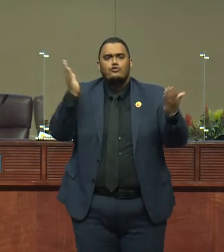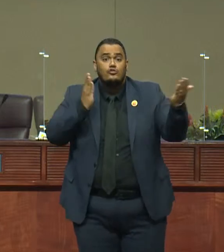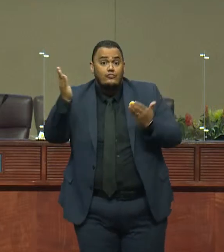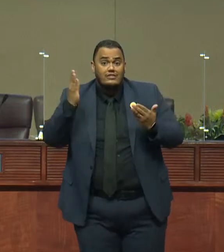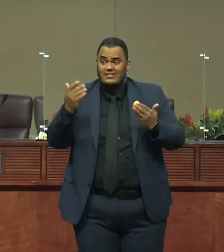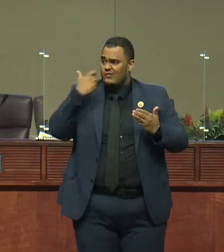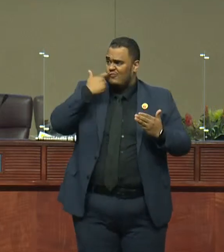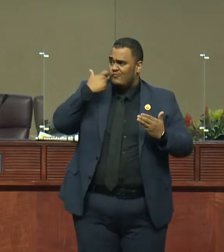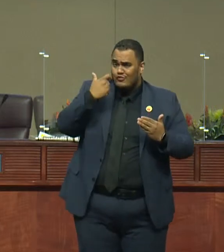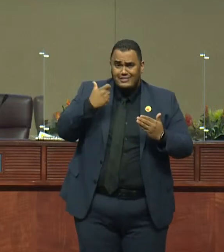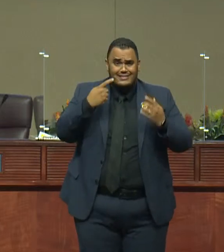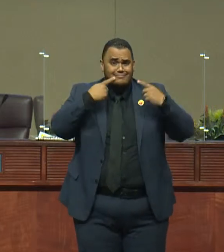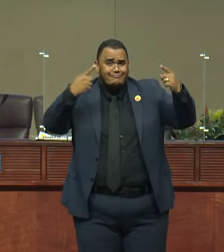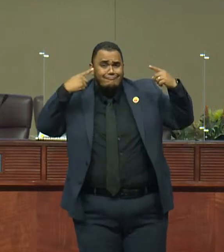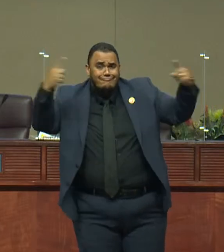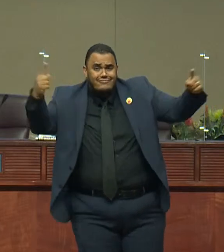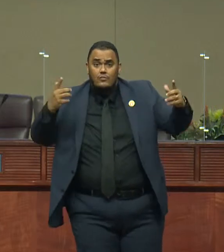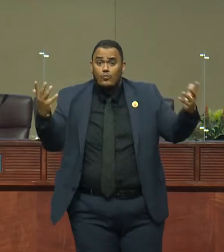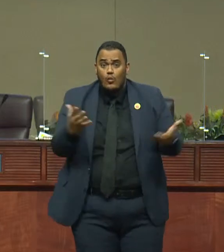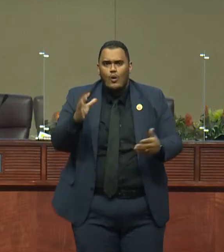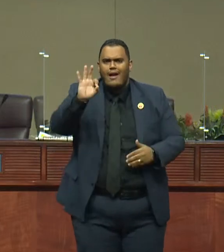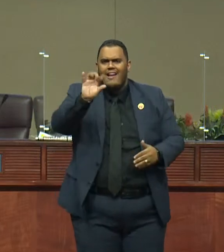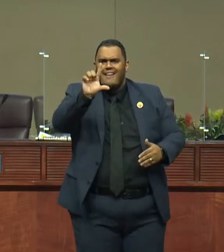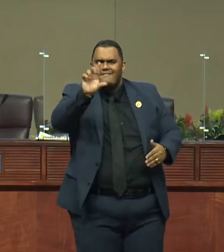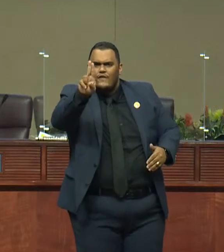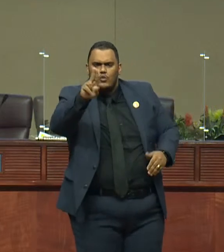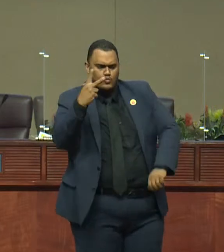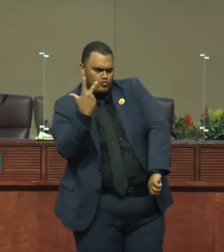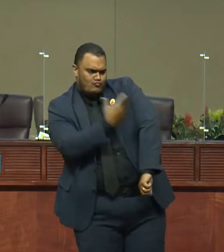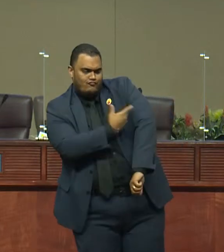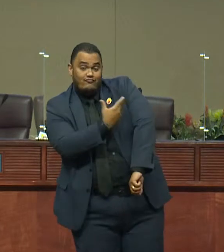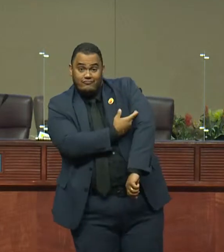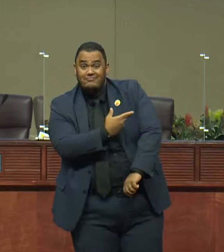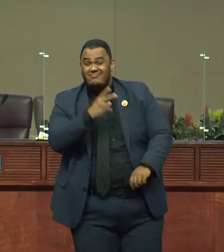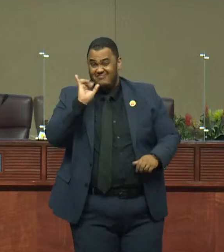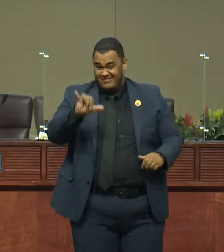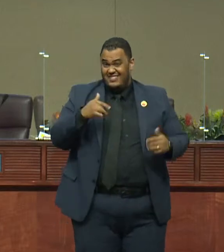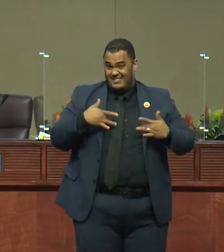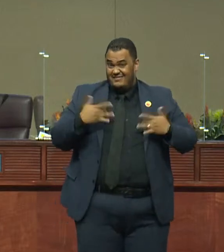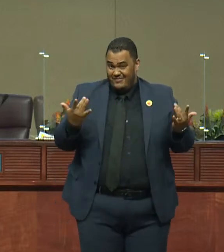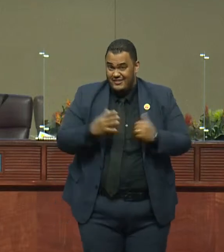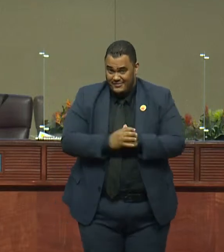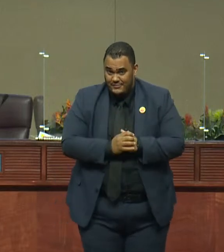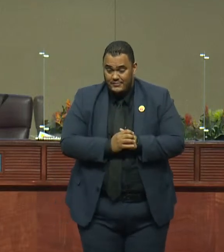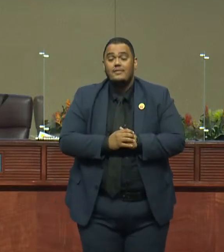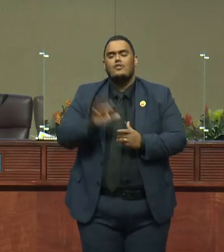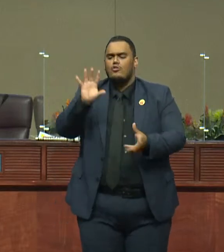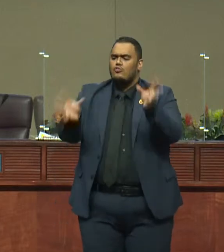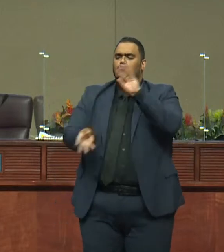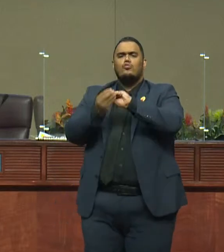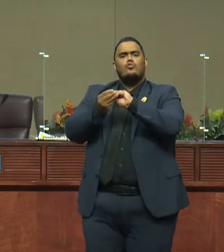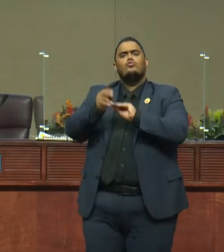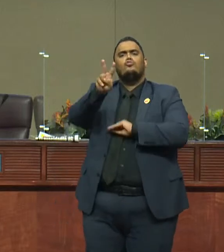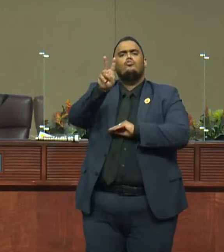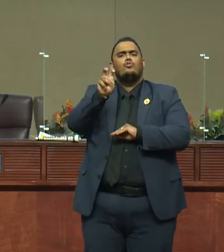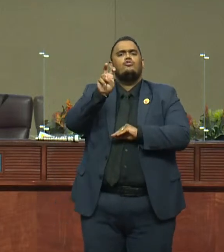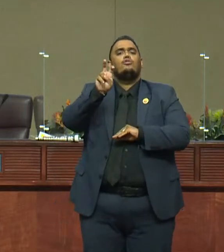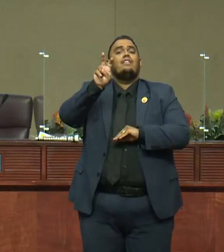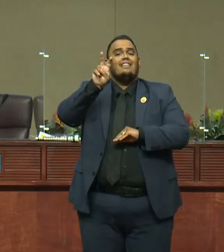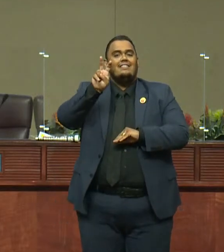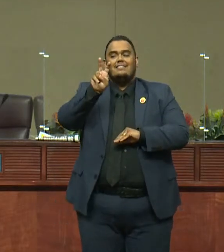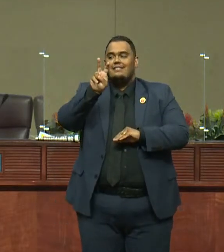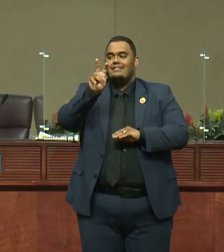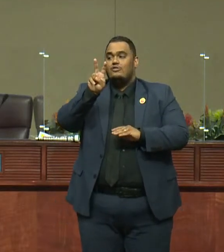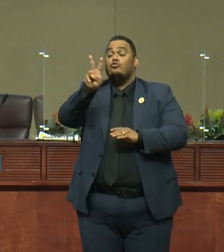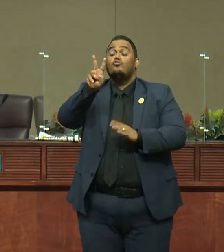flu events that have been underway here within the community. In total, 2,251 residents have gotten flu